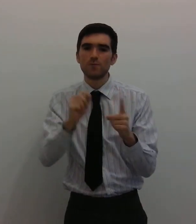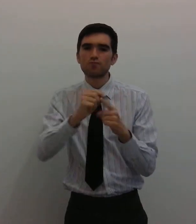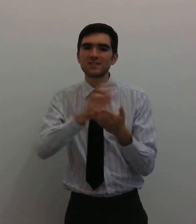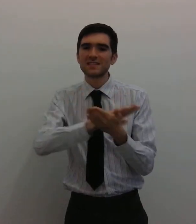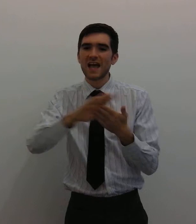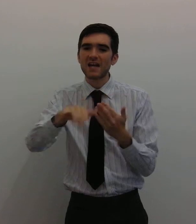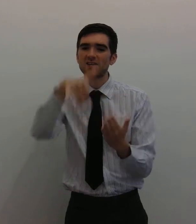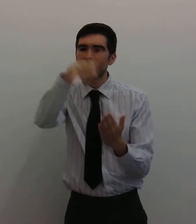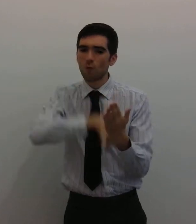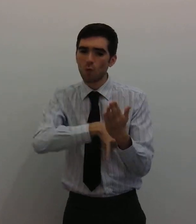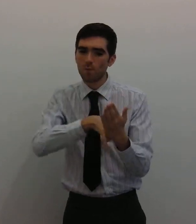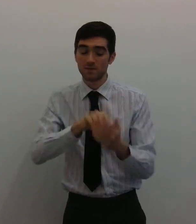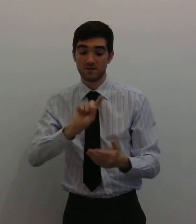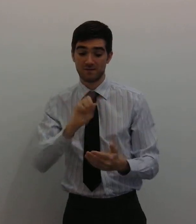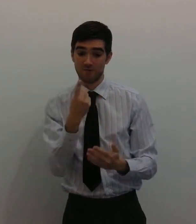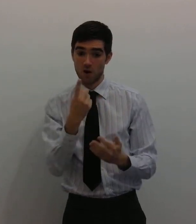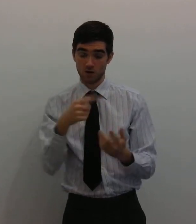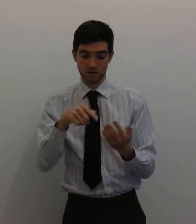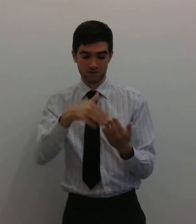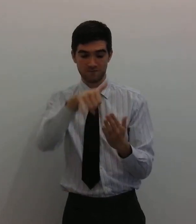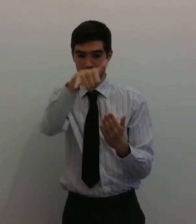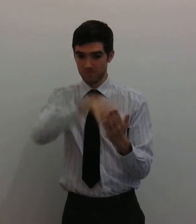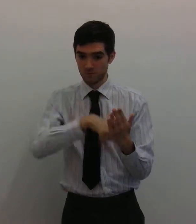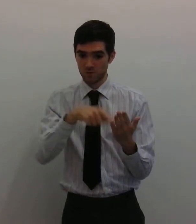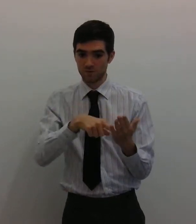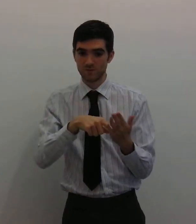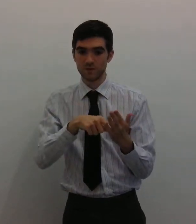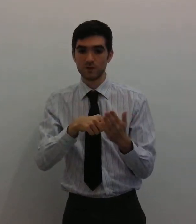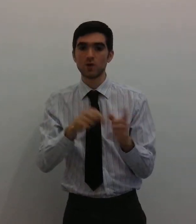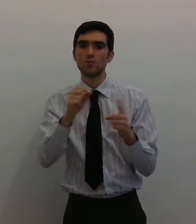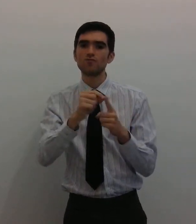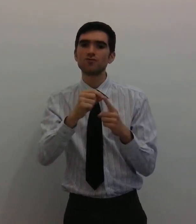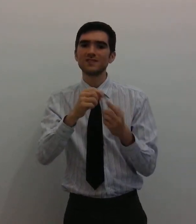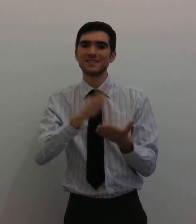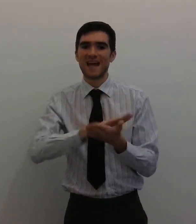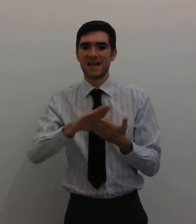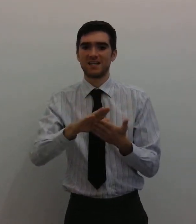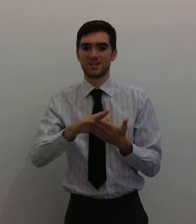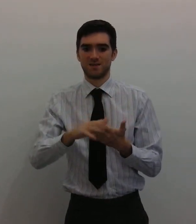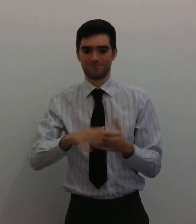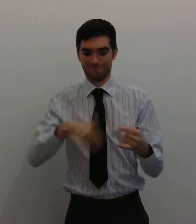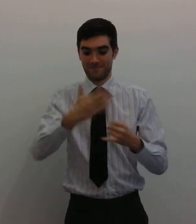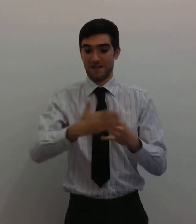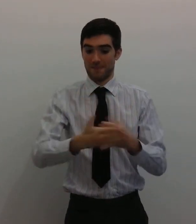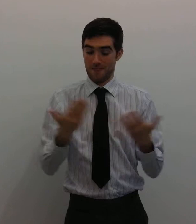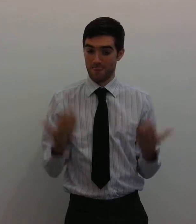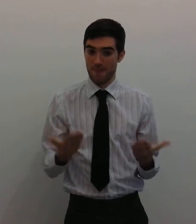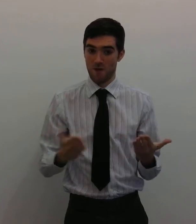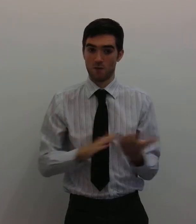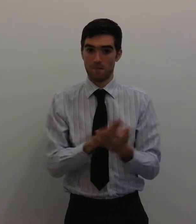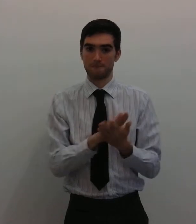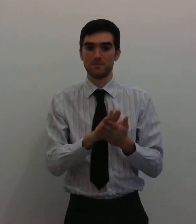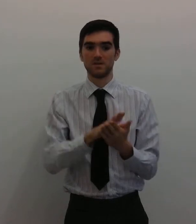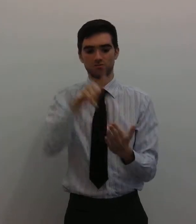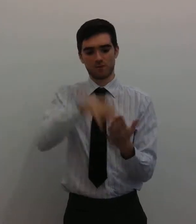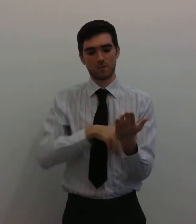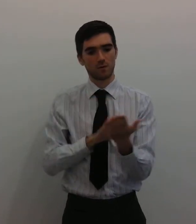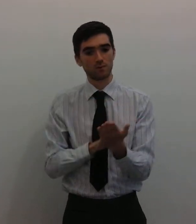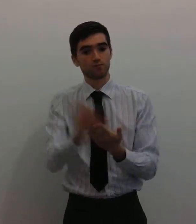run off at the time the Precedent H is due, which will then have all the different stages with